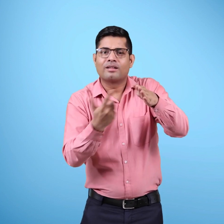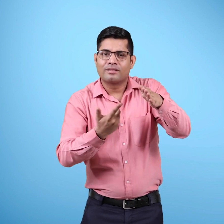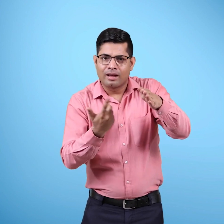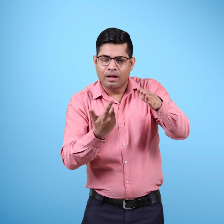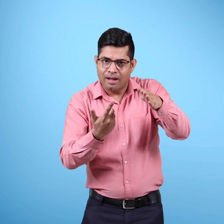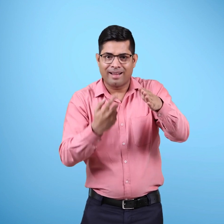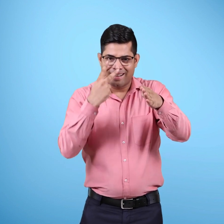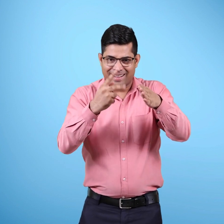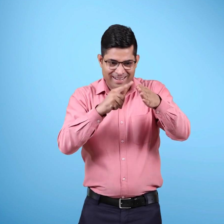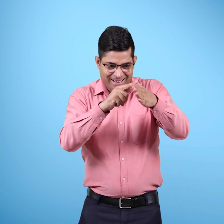the leaf